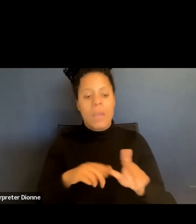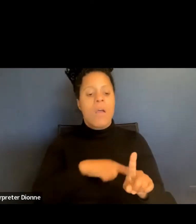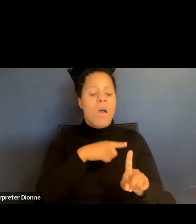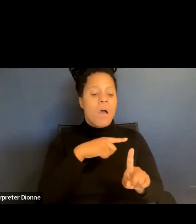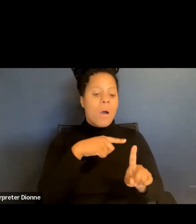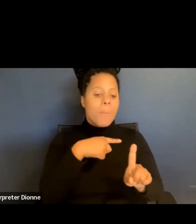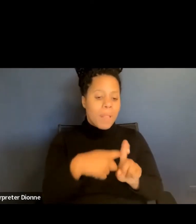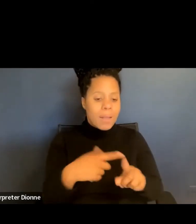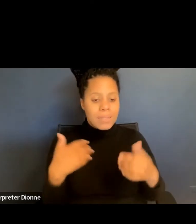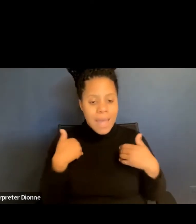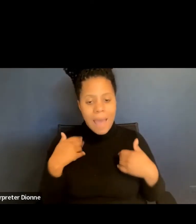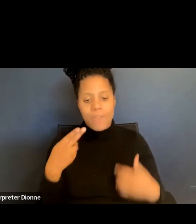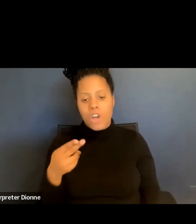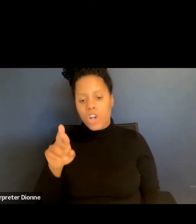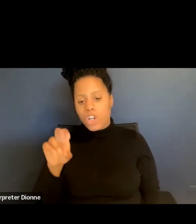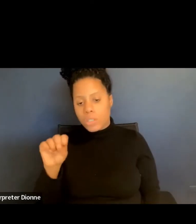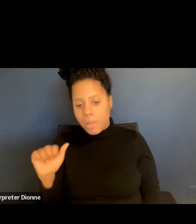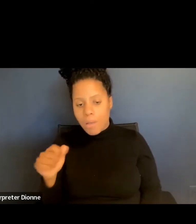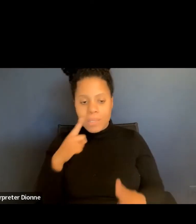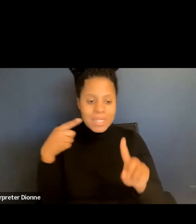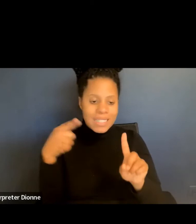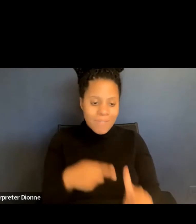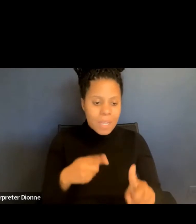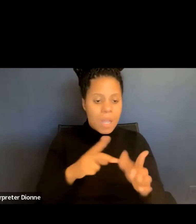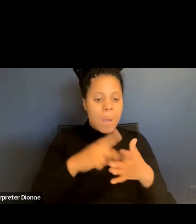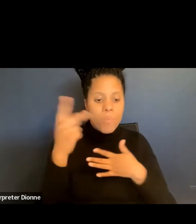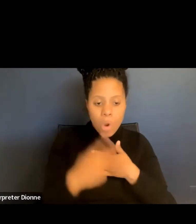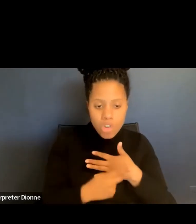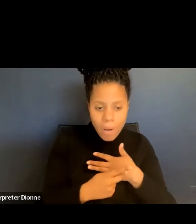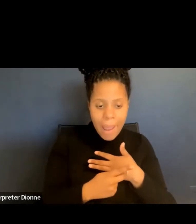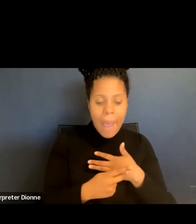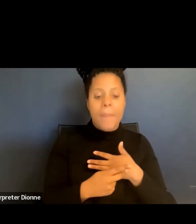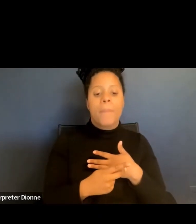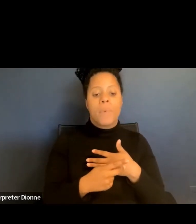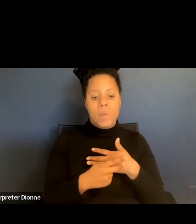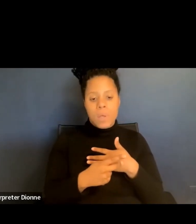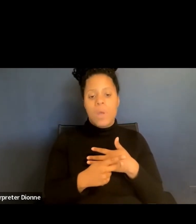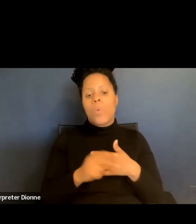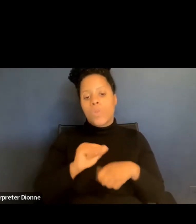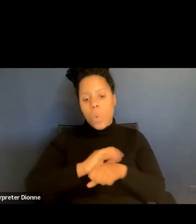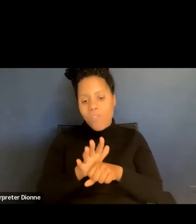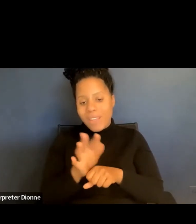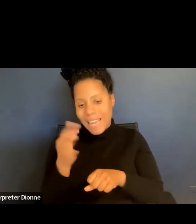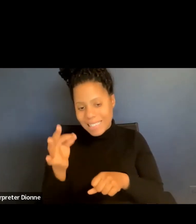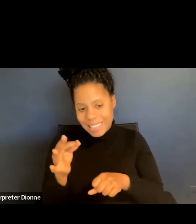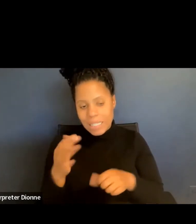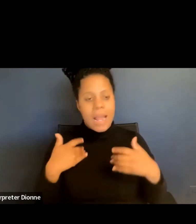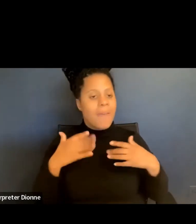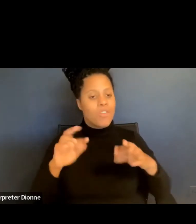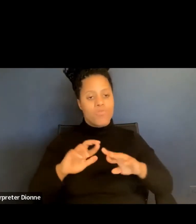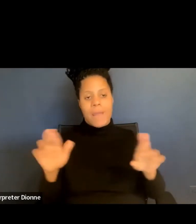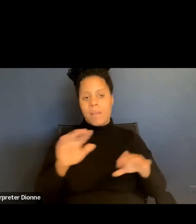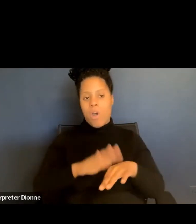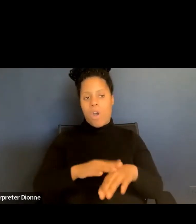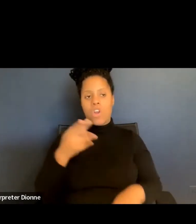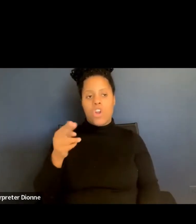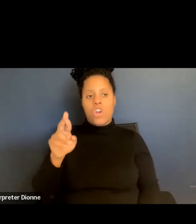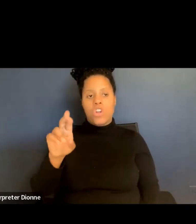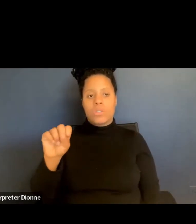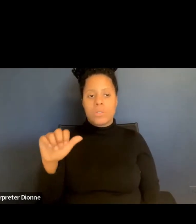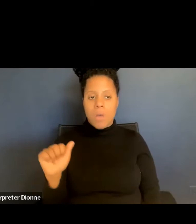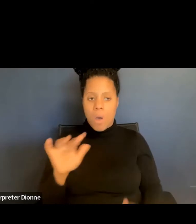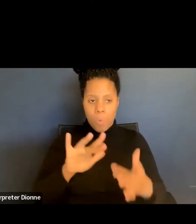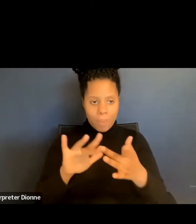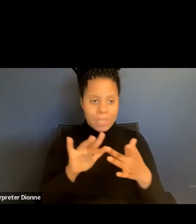specific COVID-19 information on the website, HRSA website as well, including some